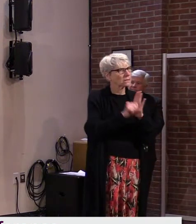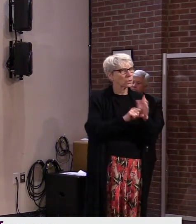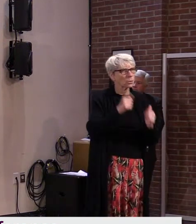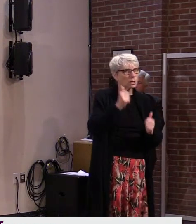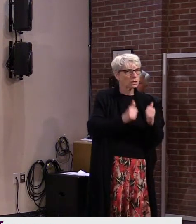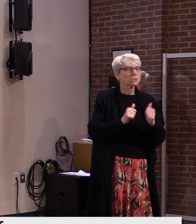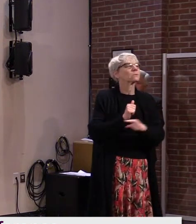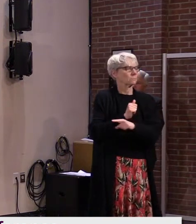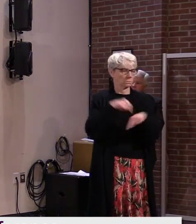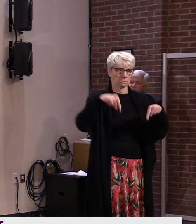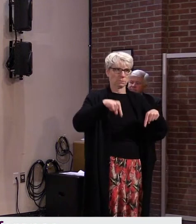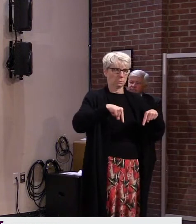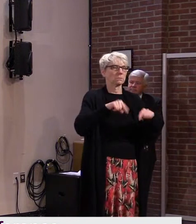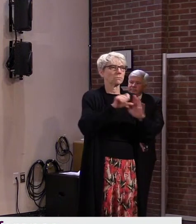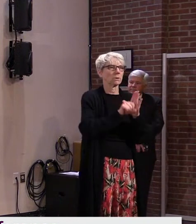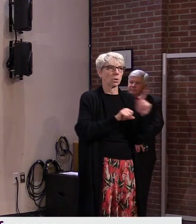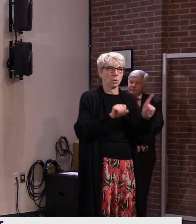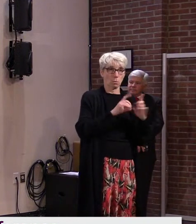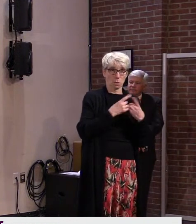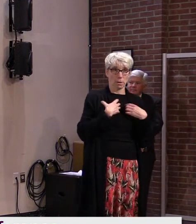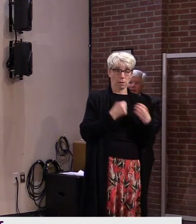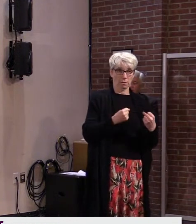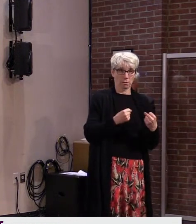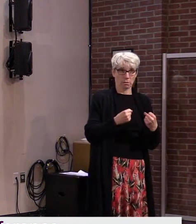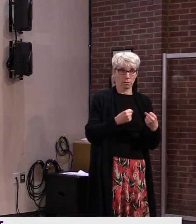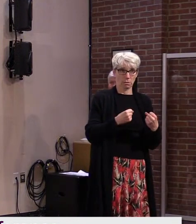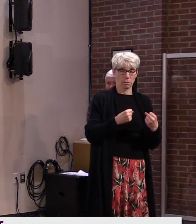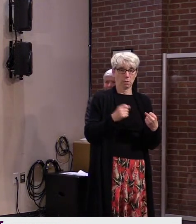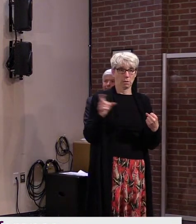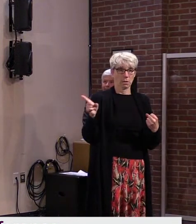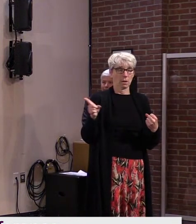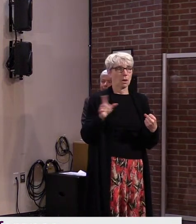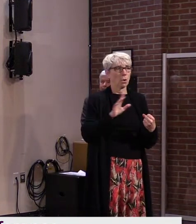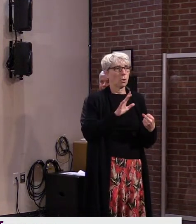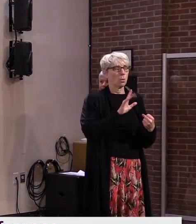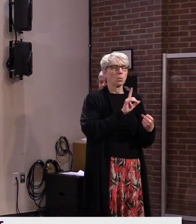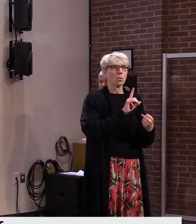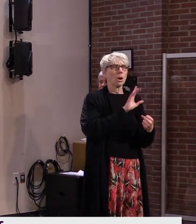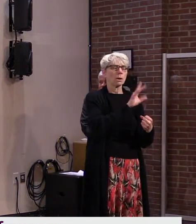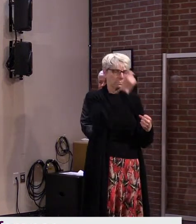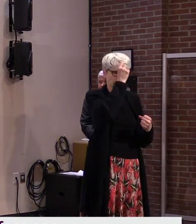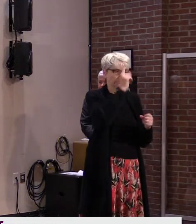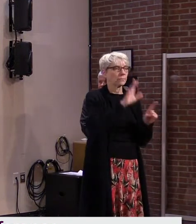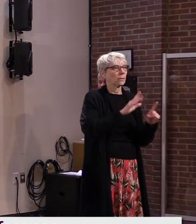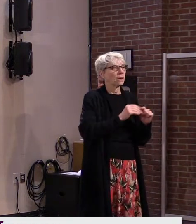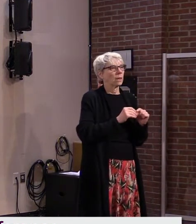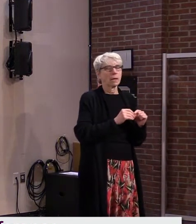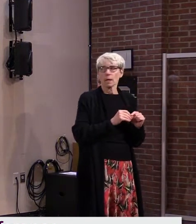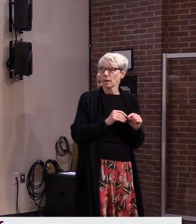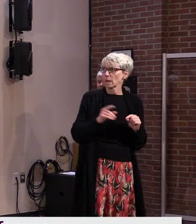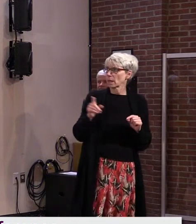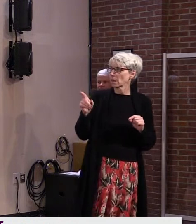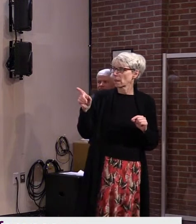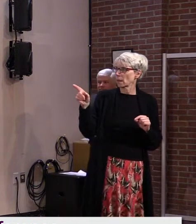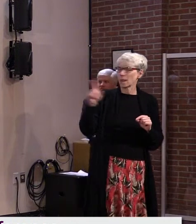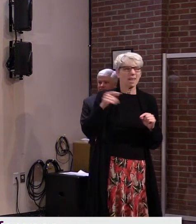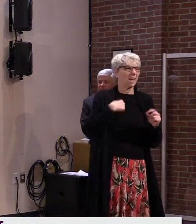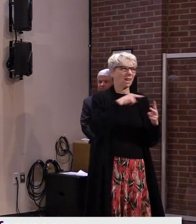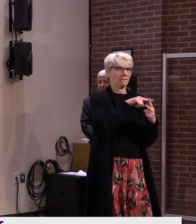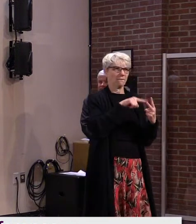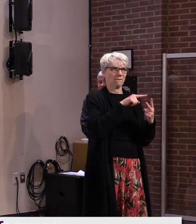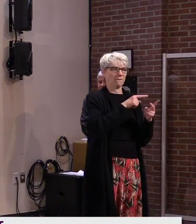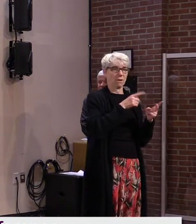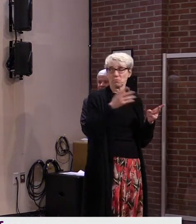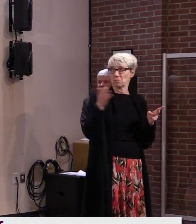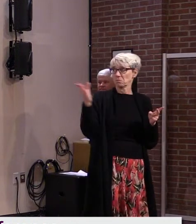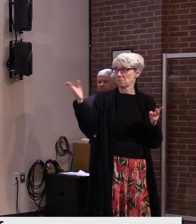We're doing the testing. And well, there's a couple of different approaches. Maybe